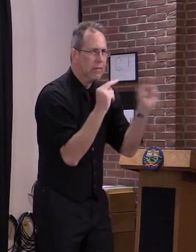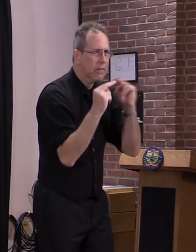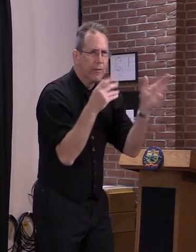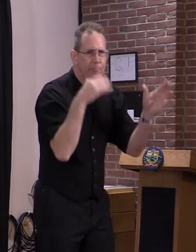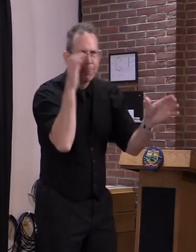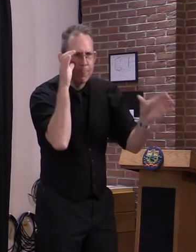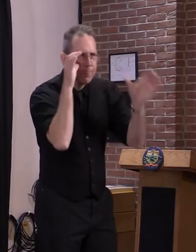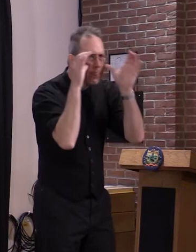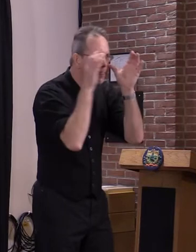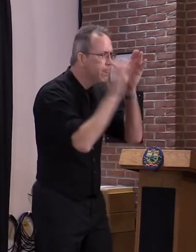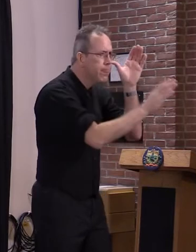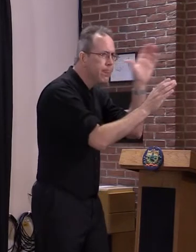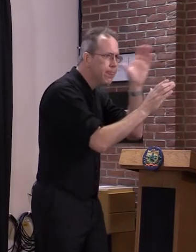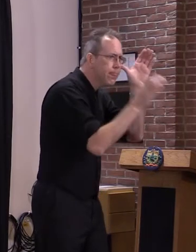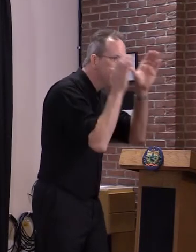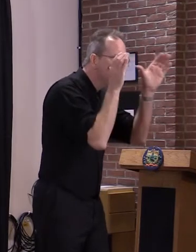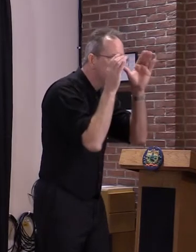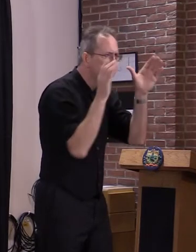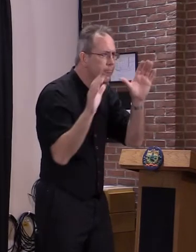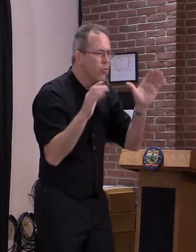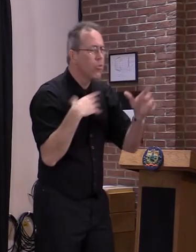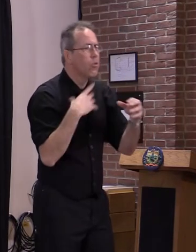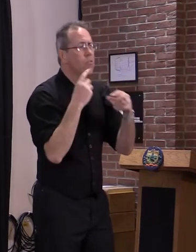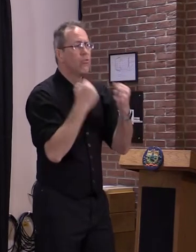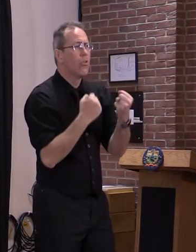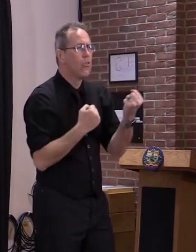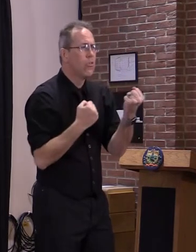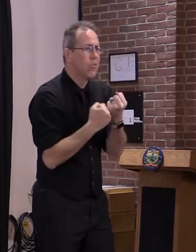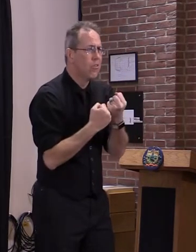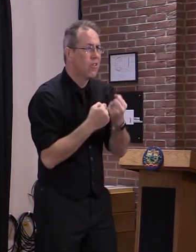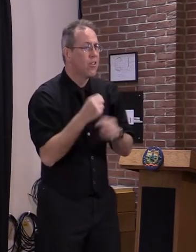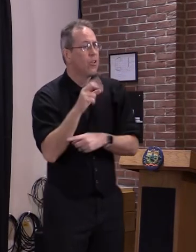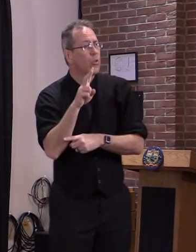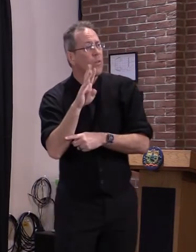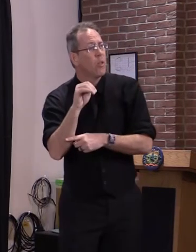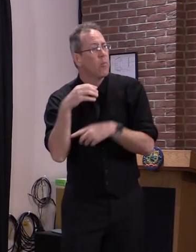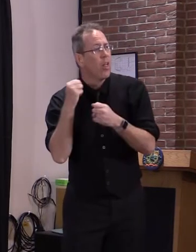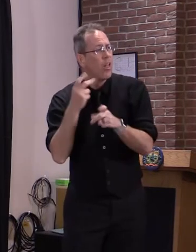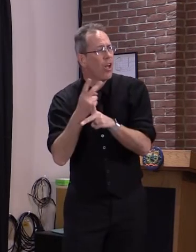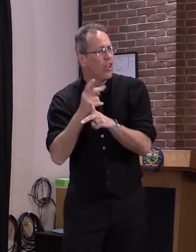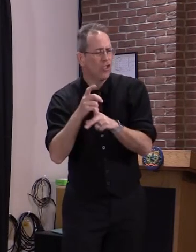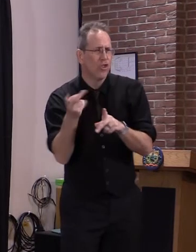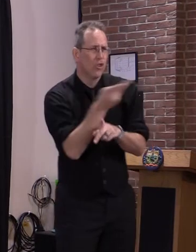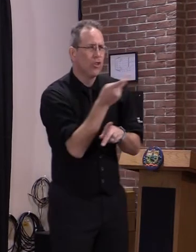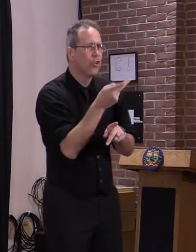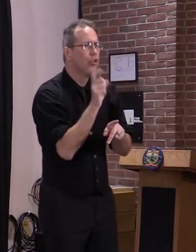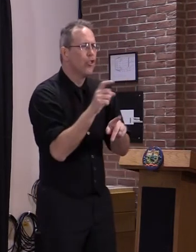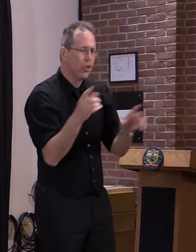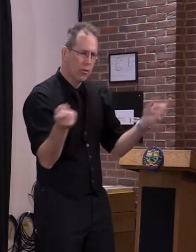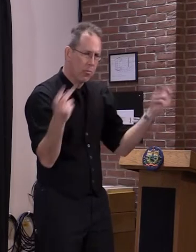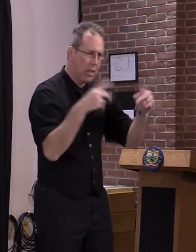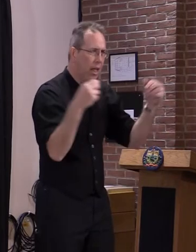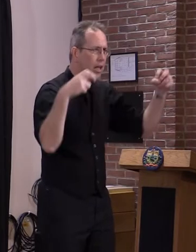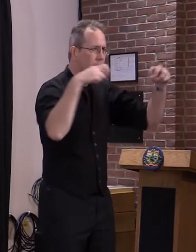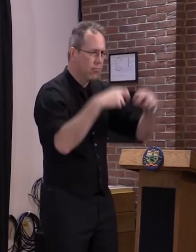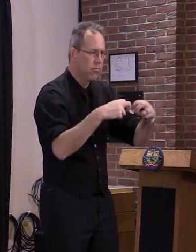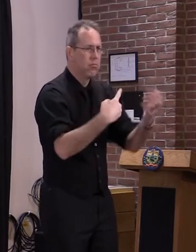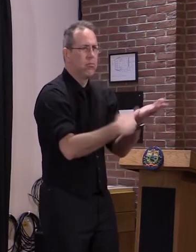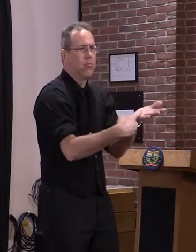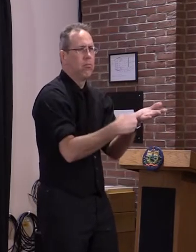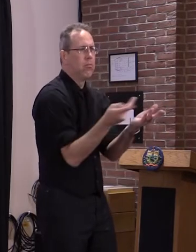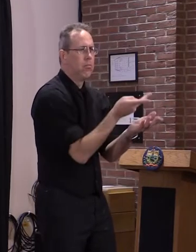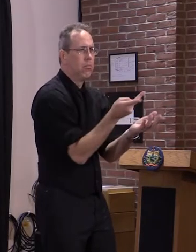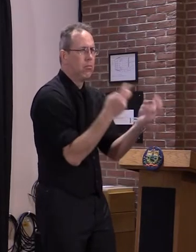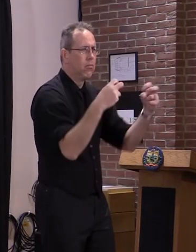We are strongly encouraging UVM and United Health to work through their challenges and differences.